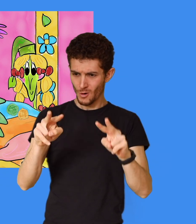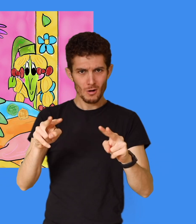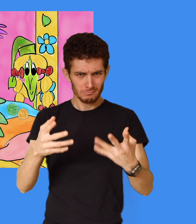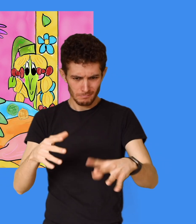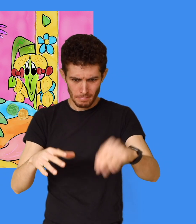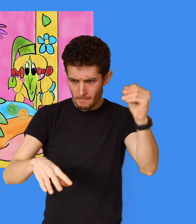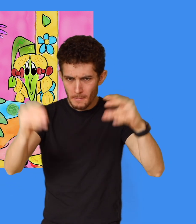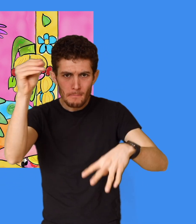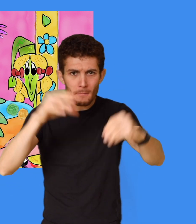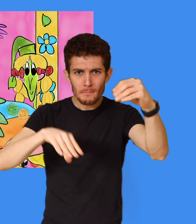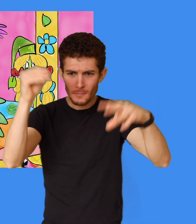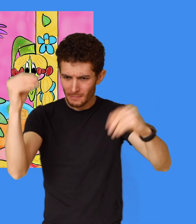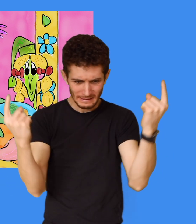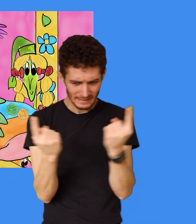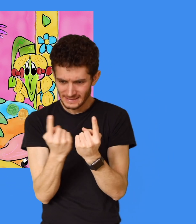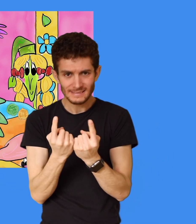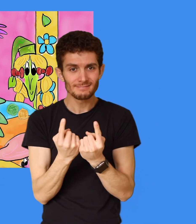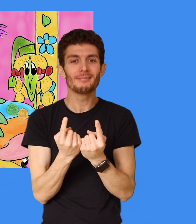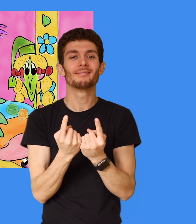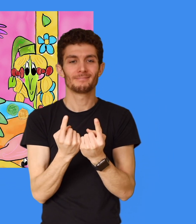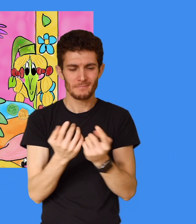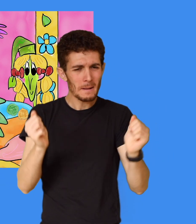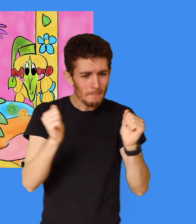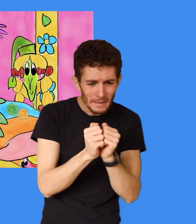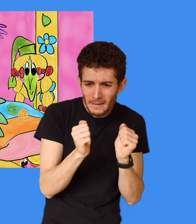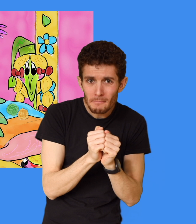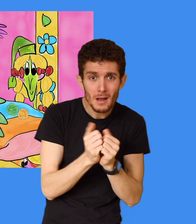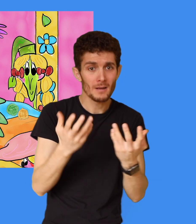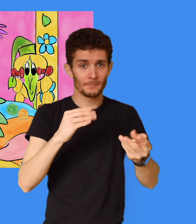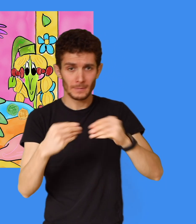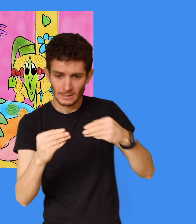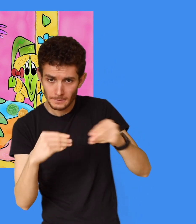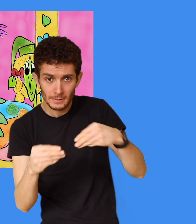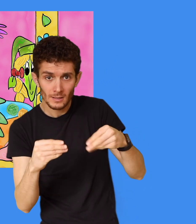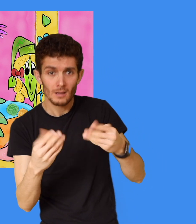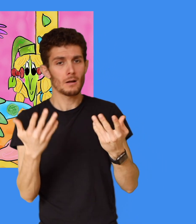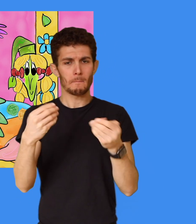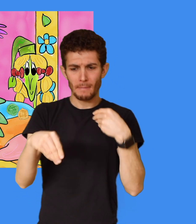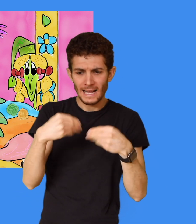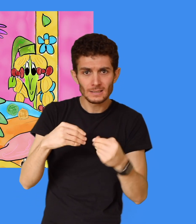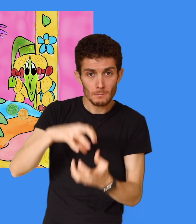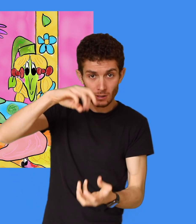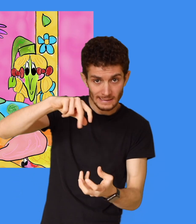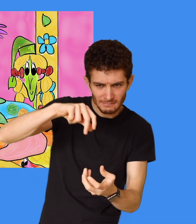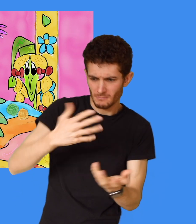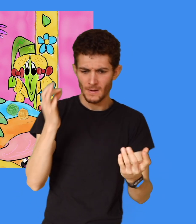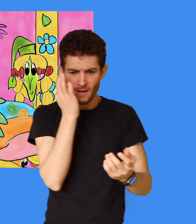Scrunch, crunch. They all looked through Auntie Molly's pile of things. There was paper,